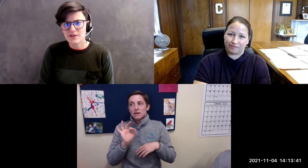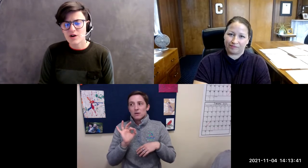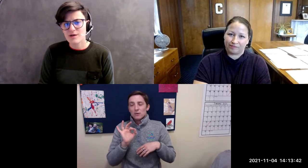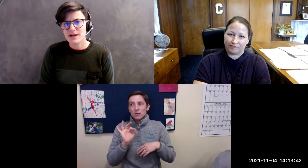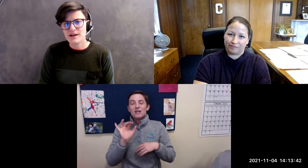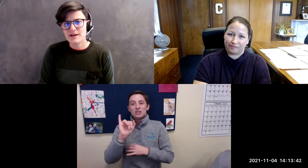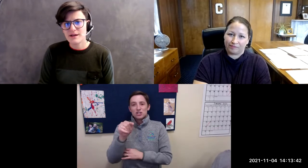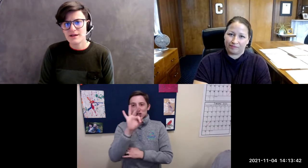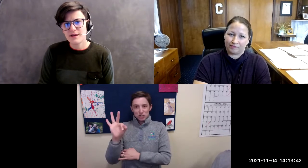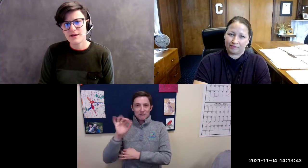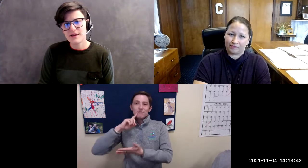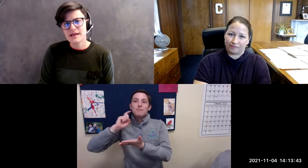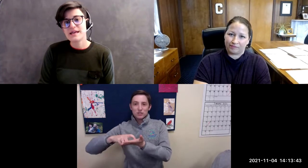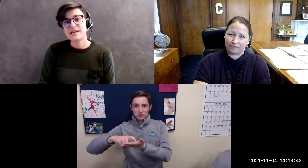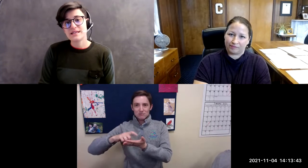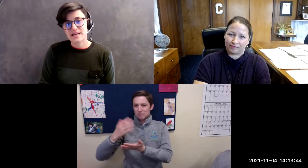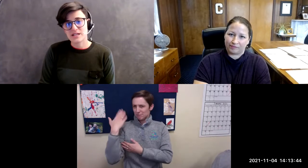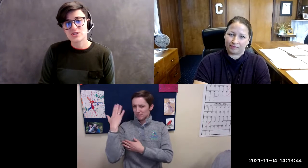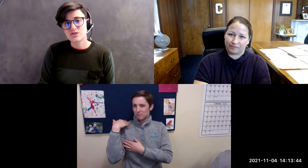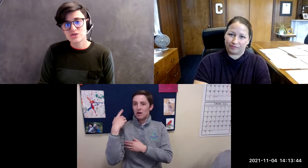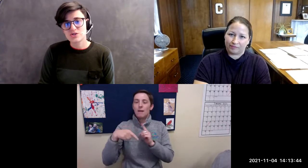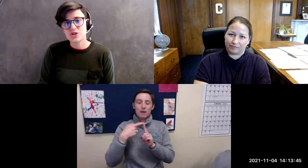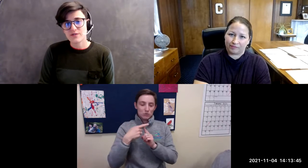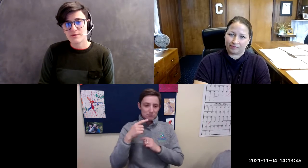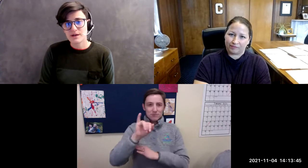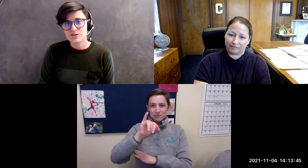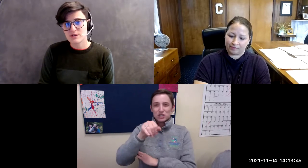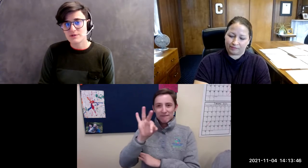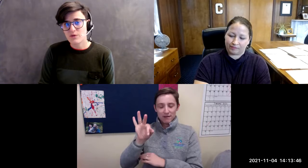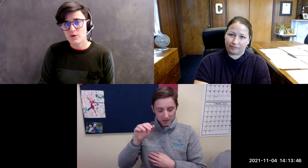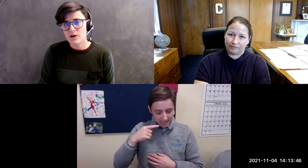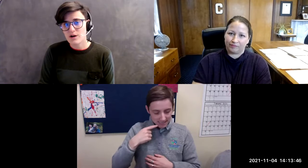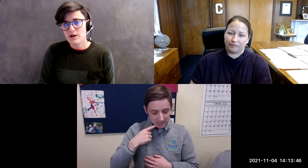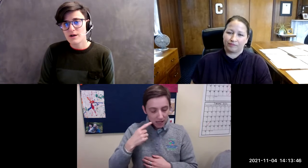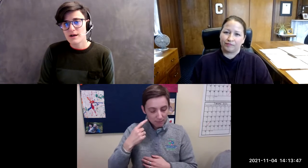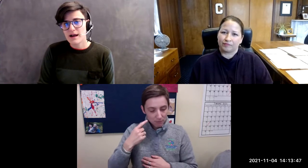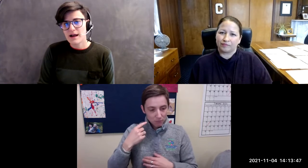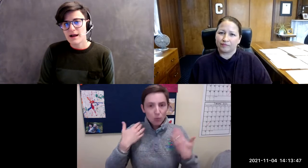Another comment is that Jeff had mentioned before